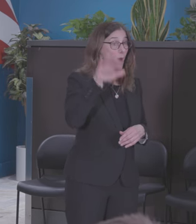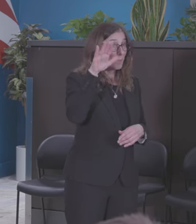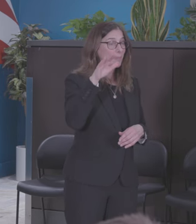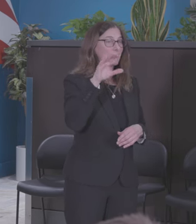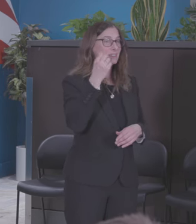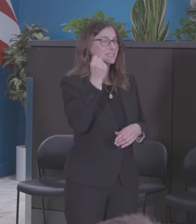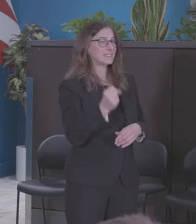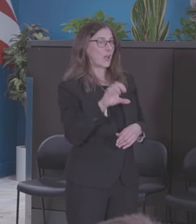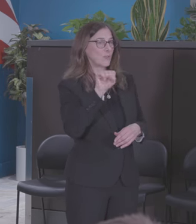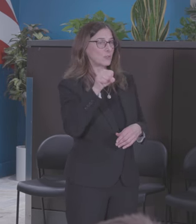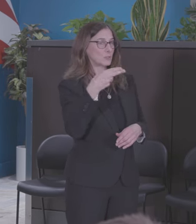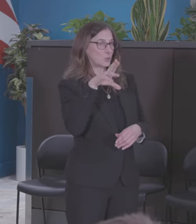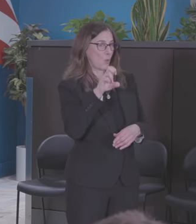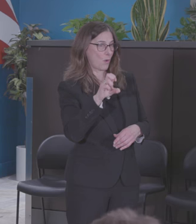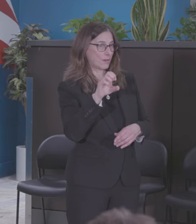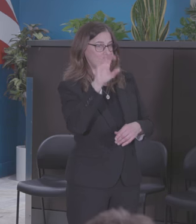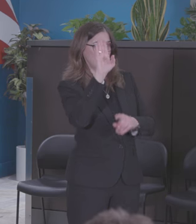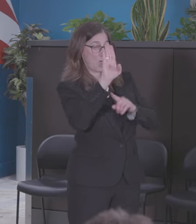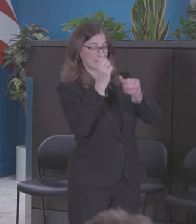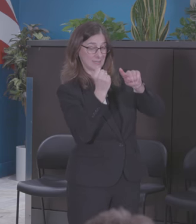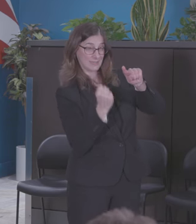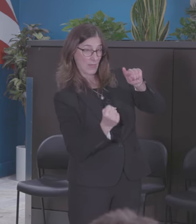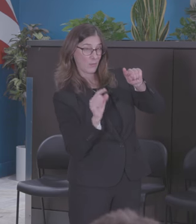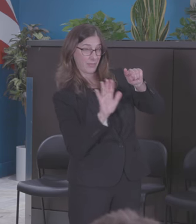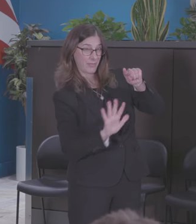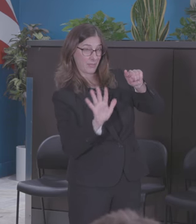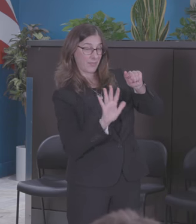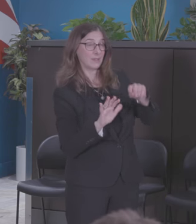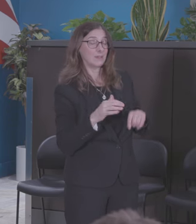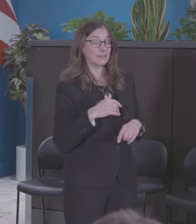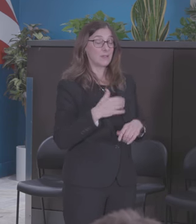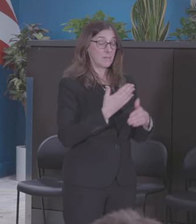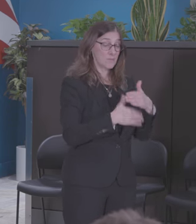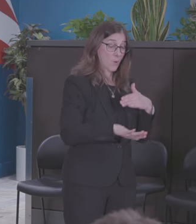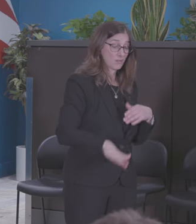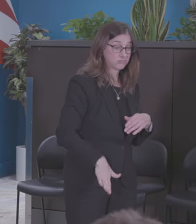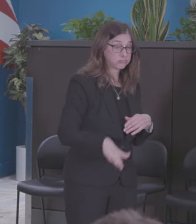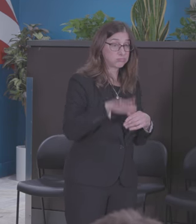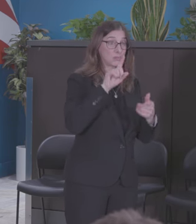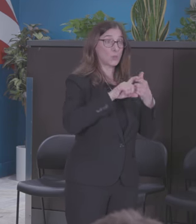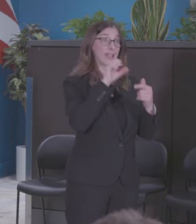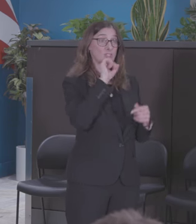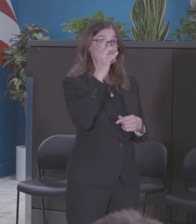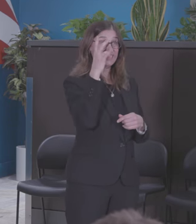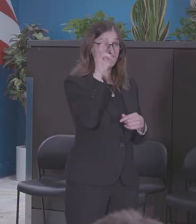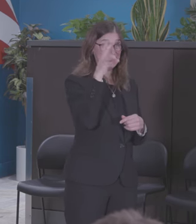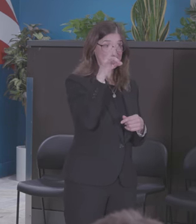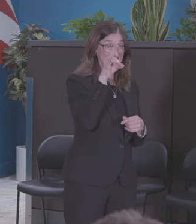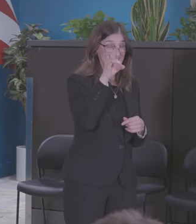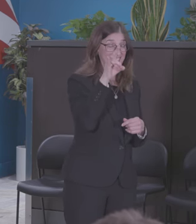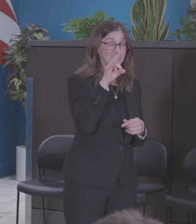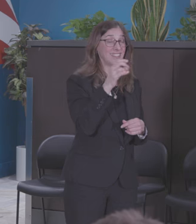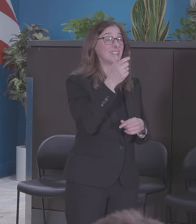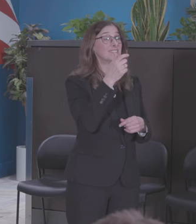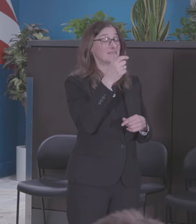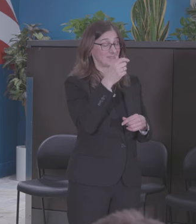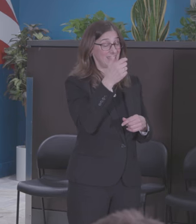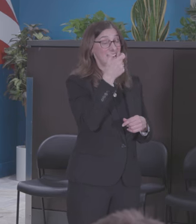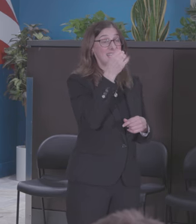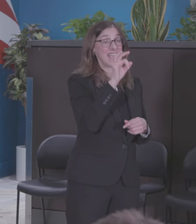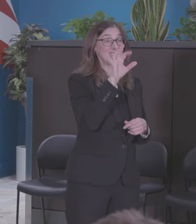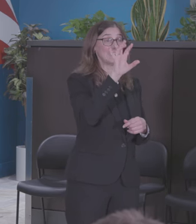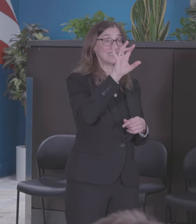South Shore. I spent the first 17 years of my life before leaving for the Navy in 1976 and returned to